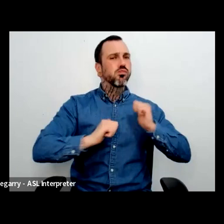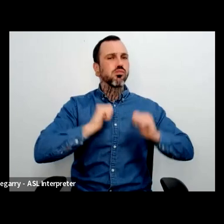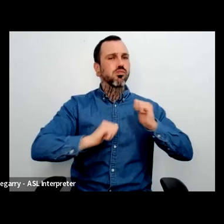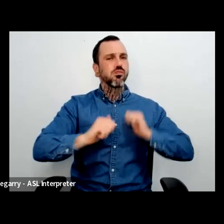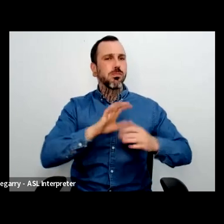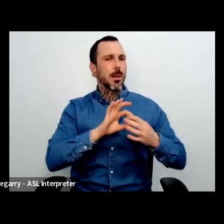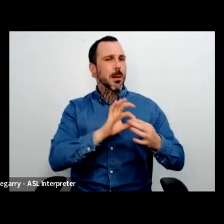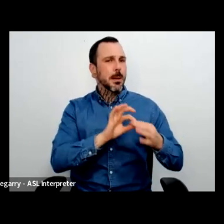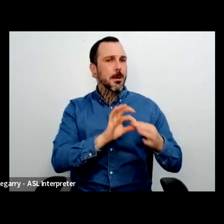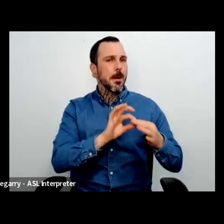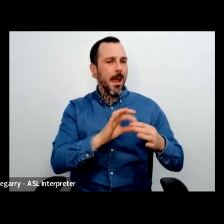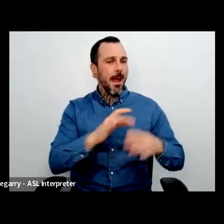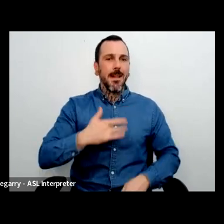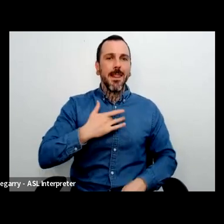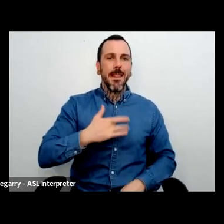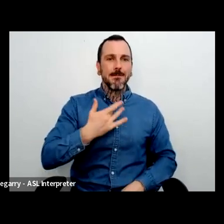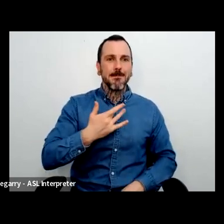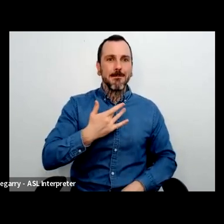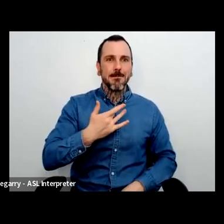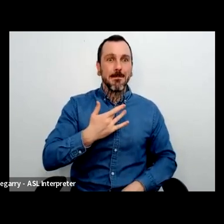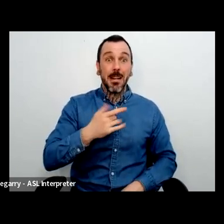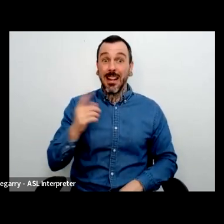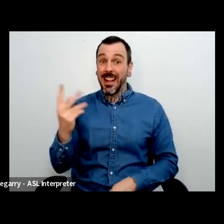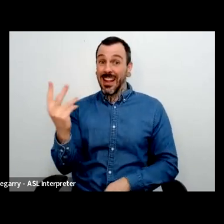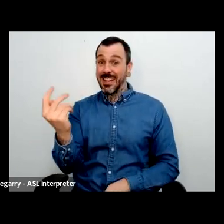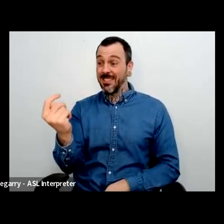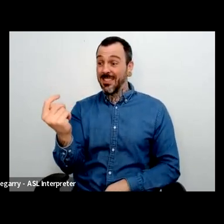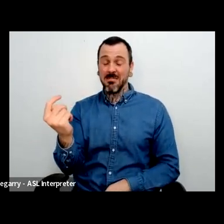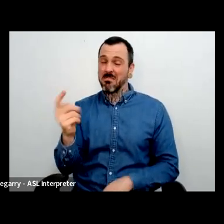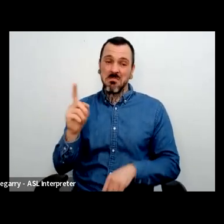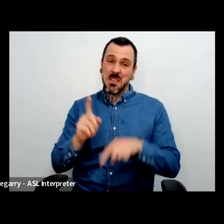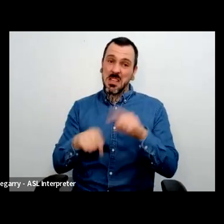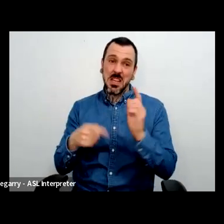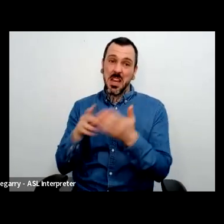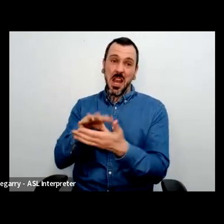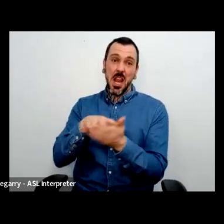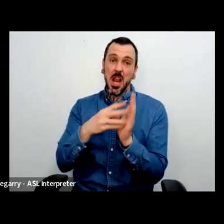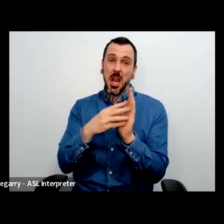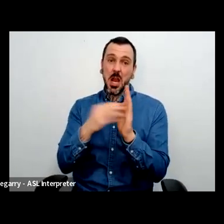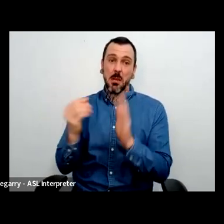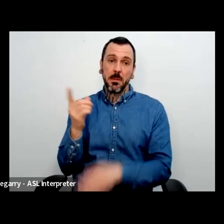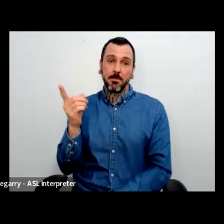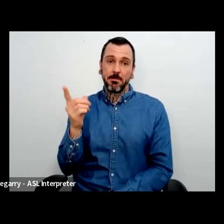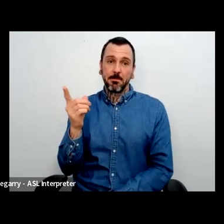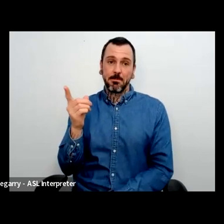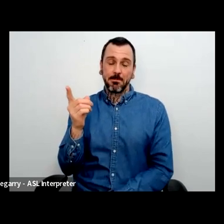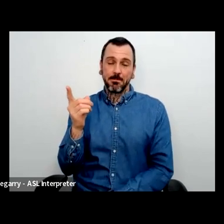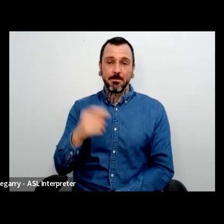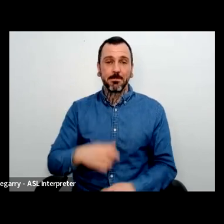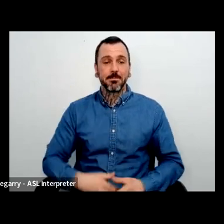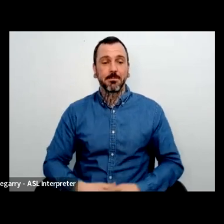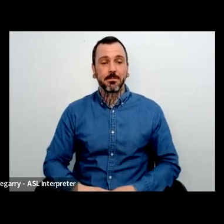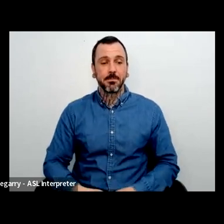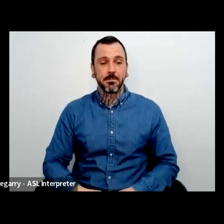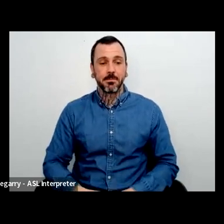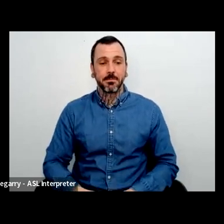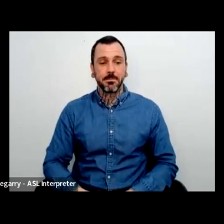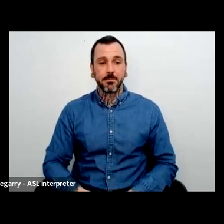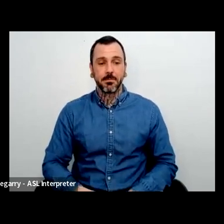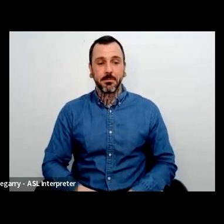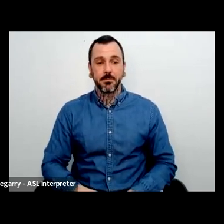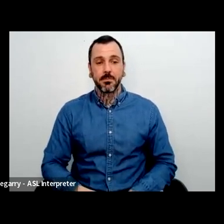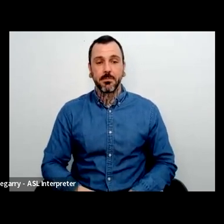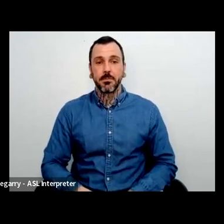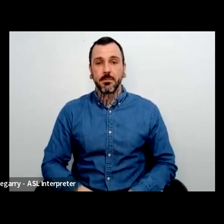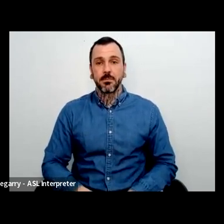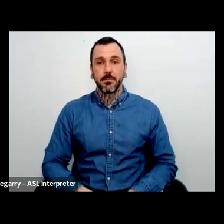like the social media thing. If we think we're going to go toe to toe with streaming content, we're going to